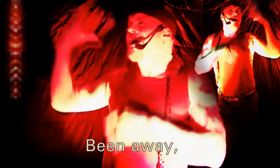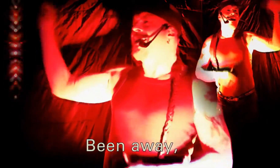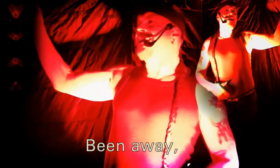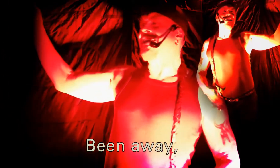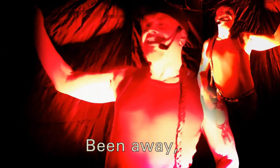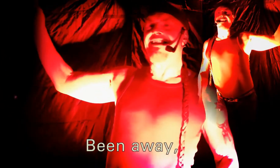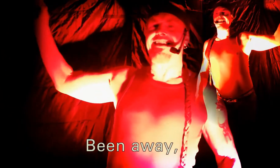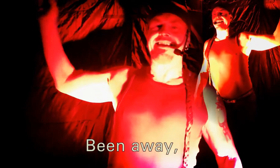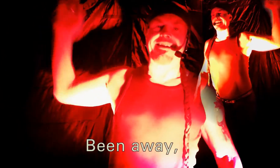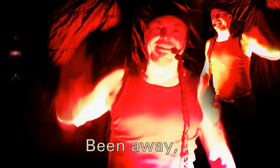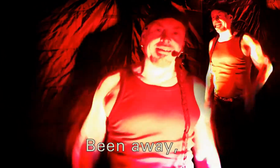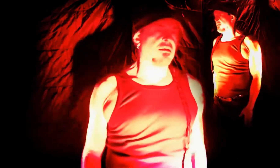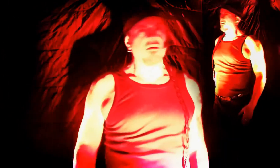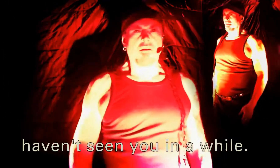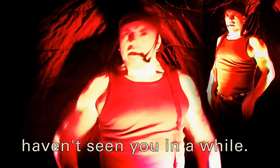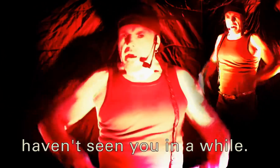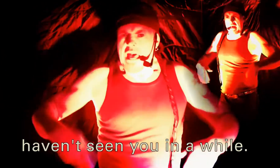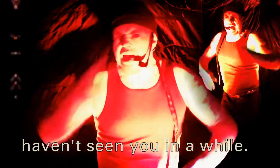better way.